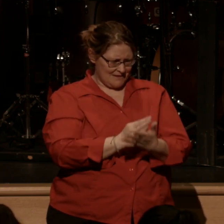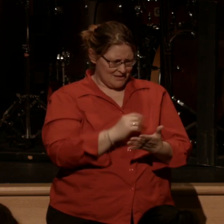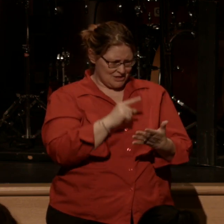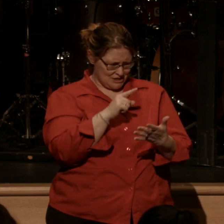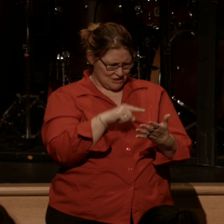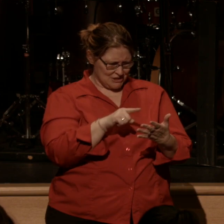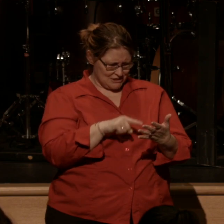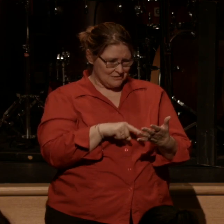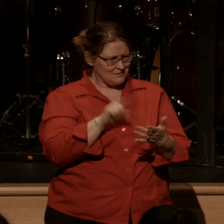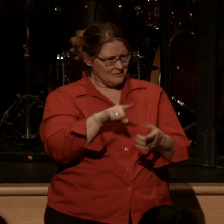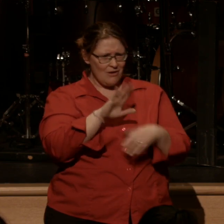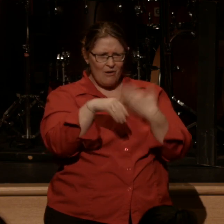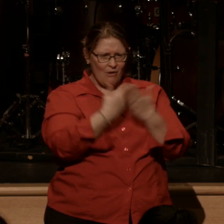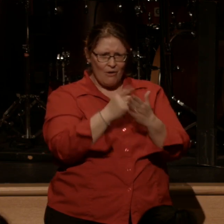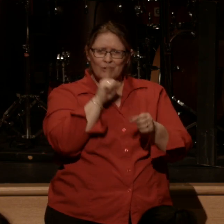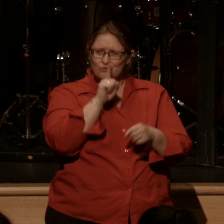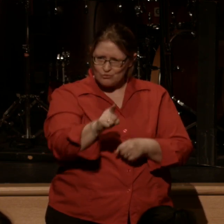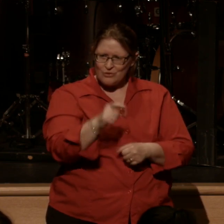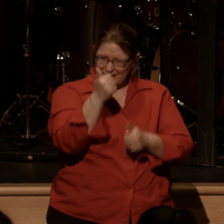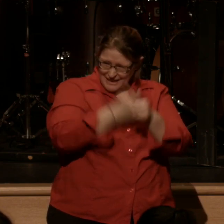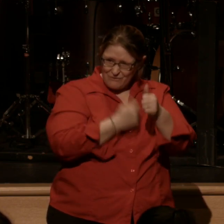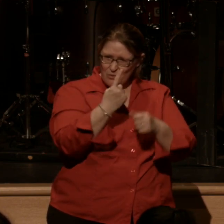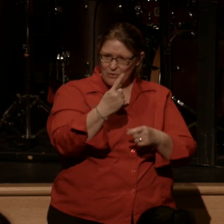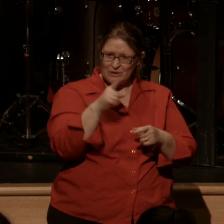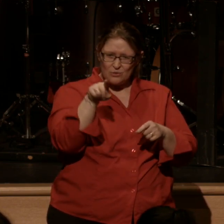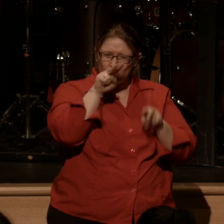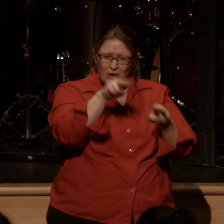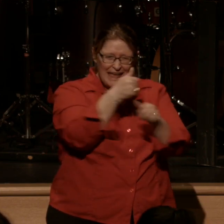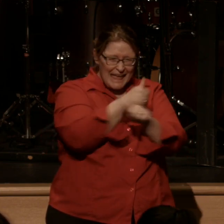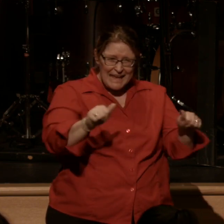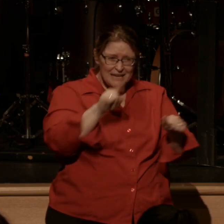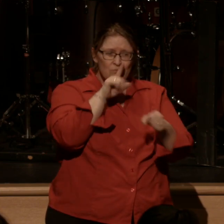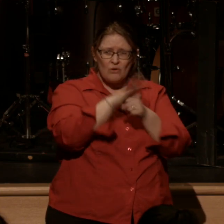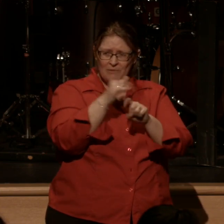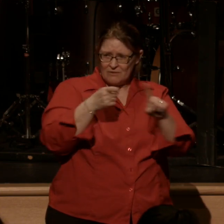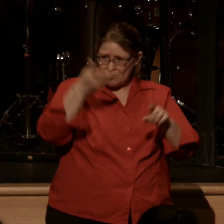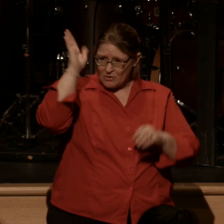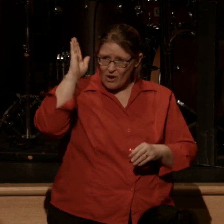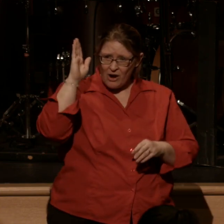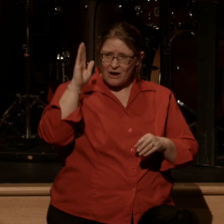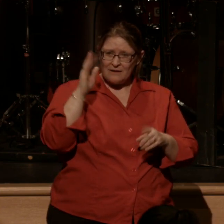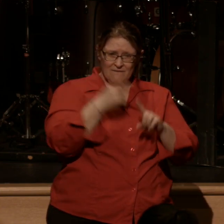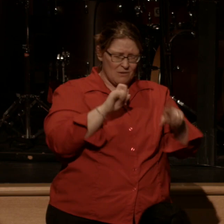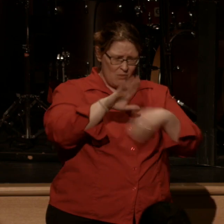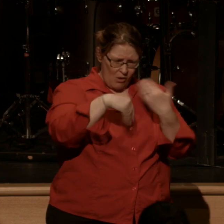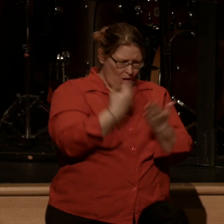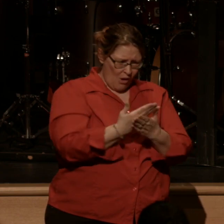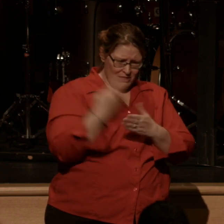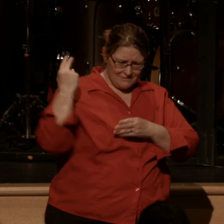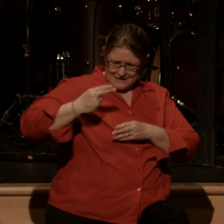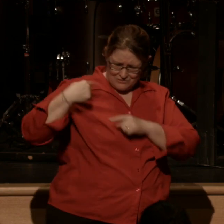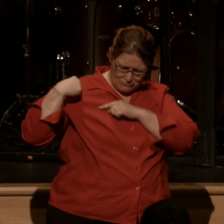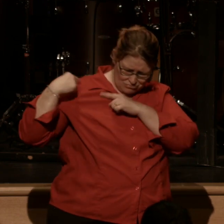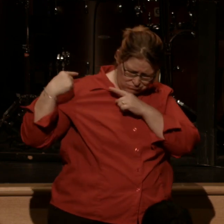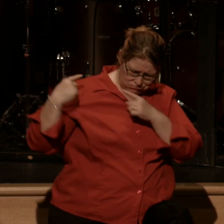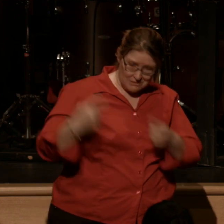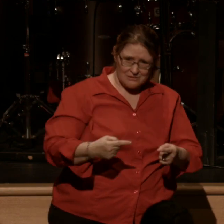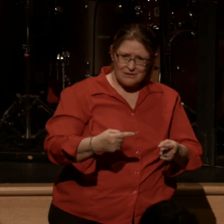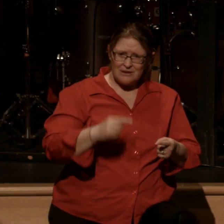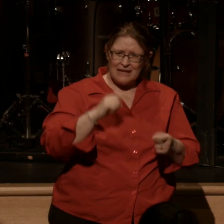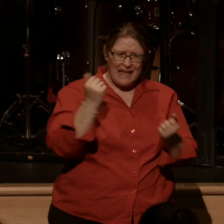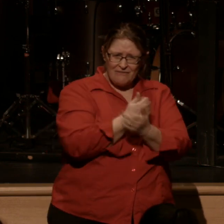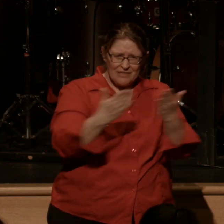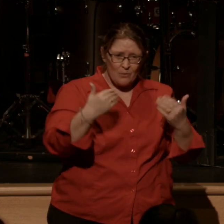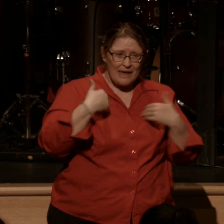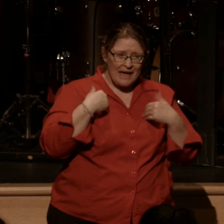Every single one of them. You can look up any promise God has made from all of redemptive history.